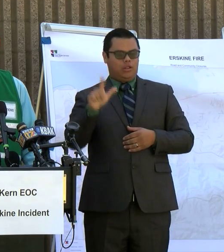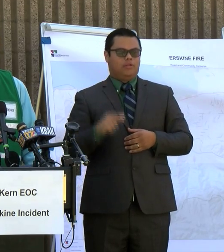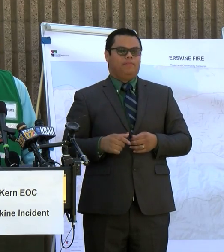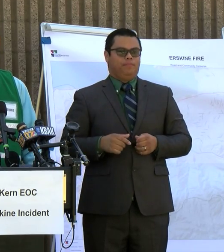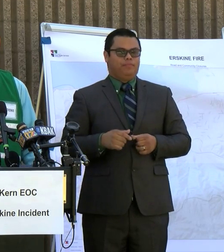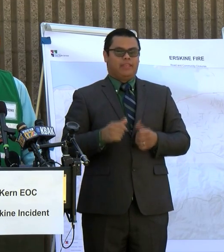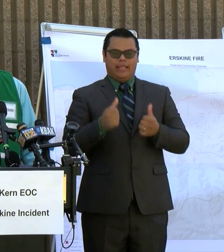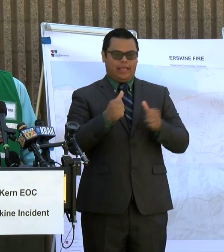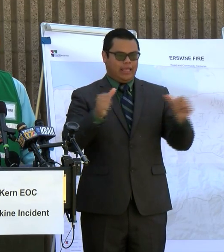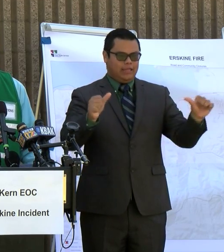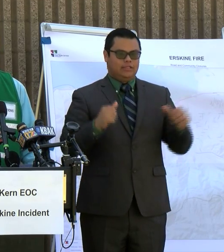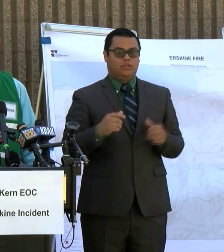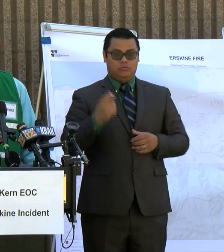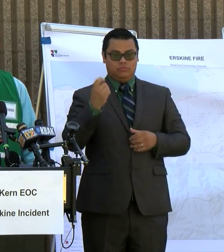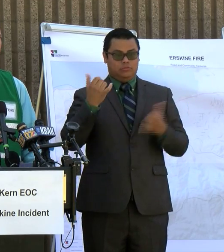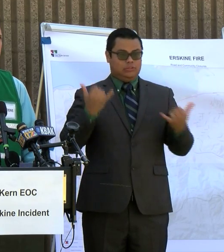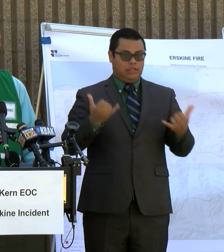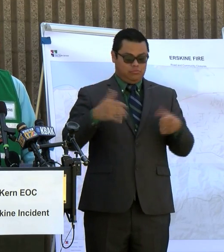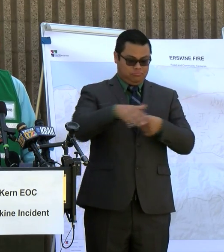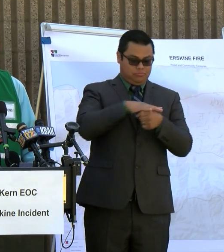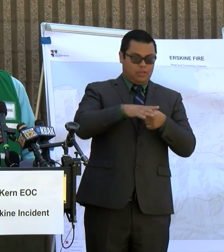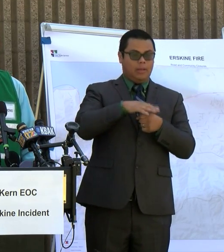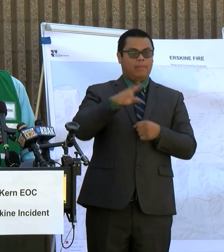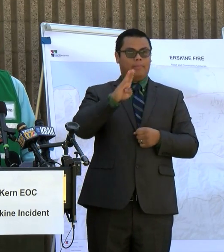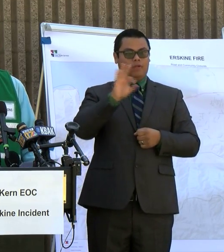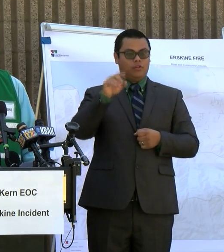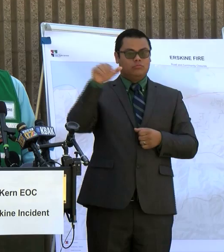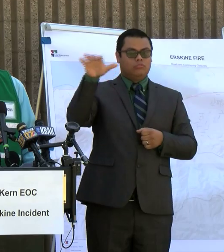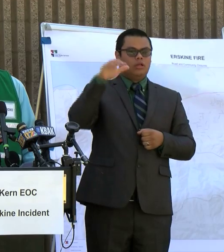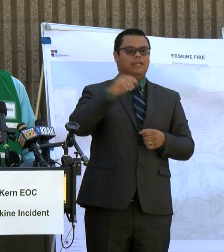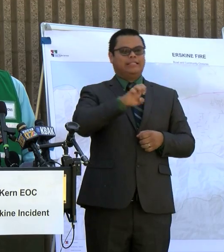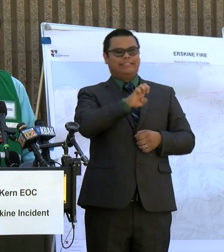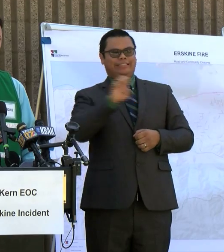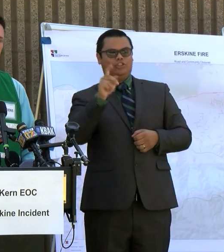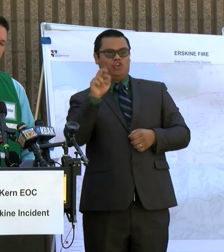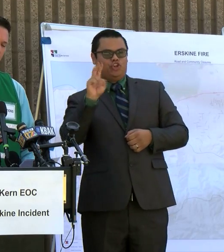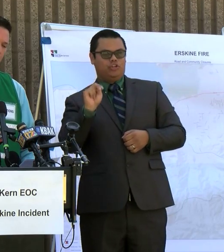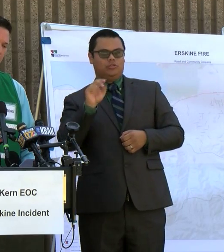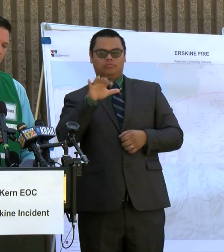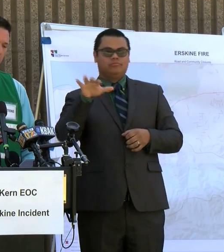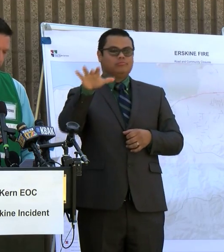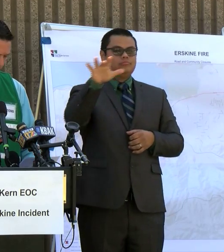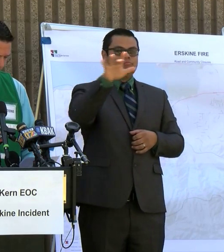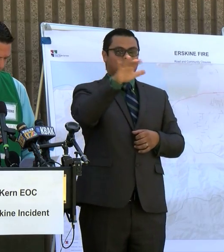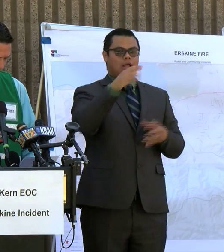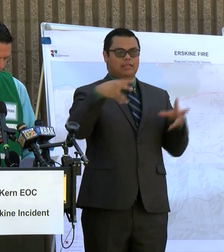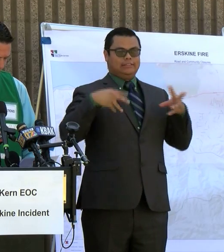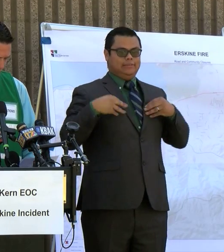the county, obviously in the Bakersfield area, and East Kern, and